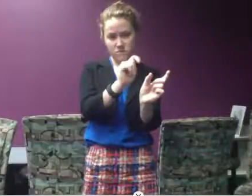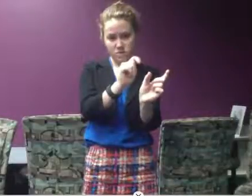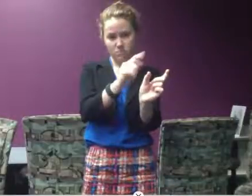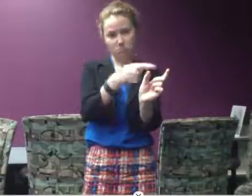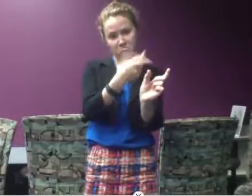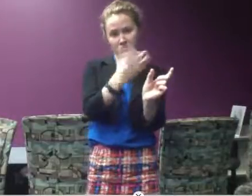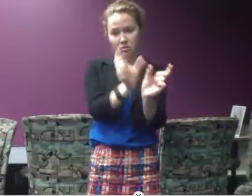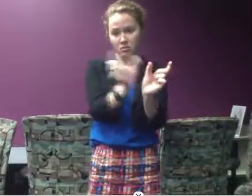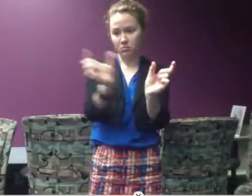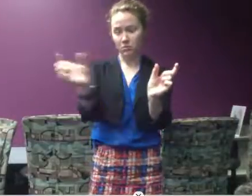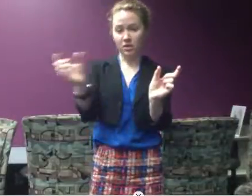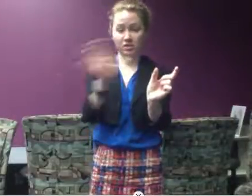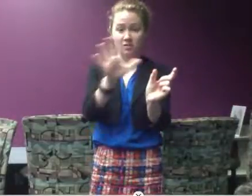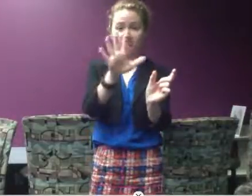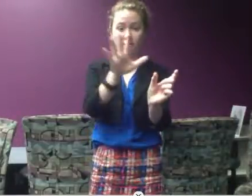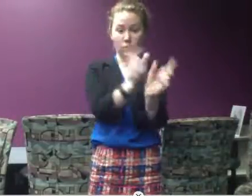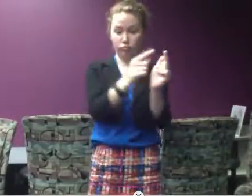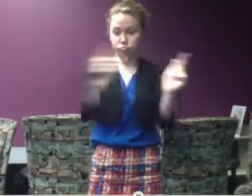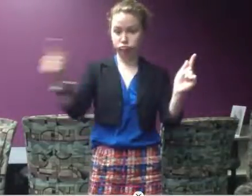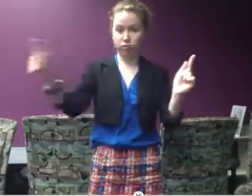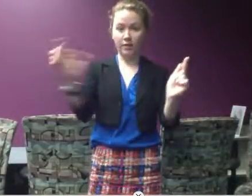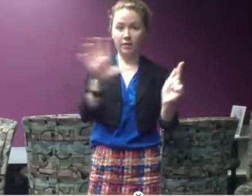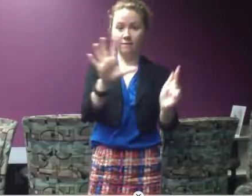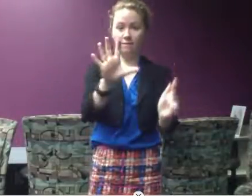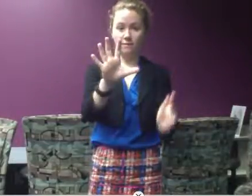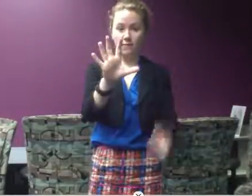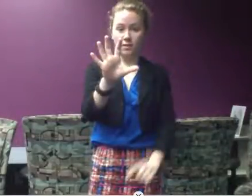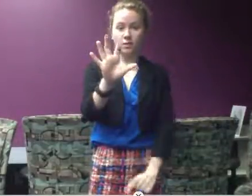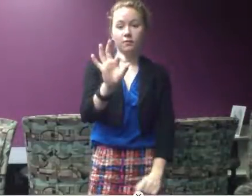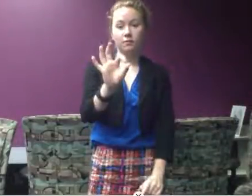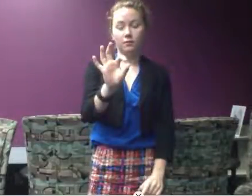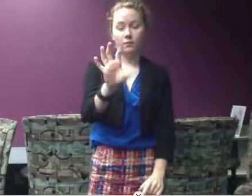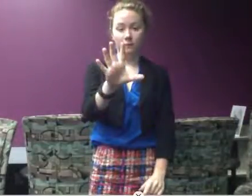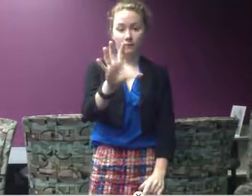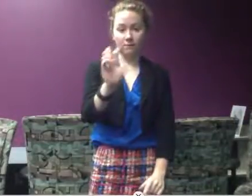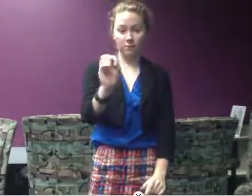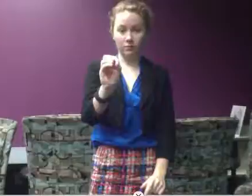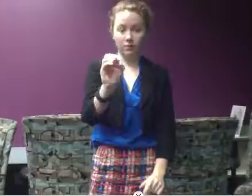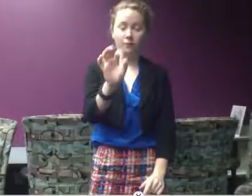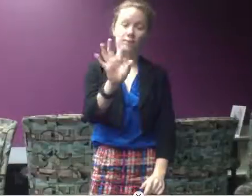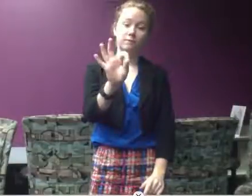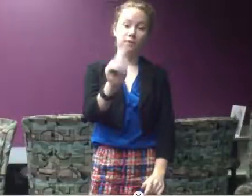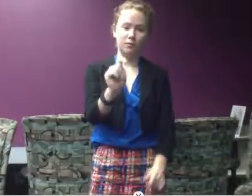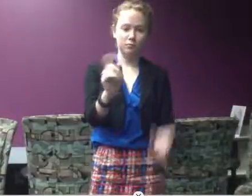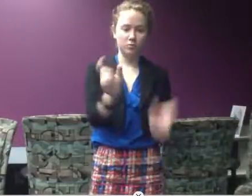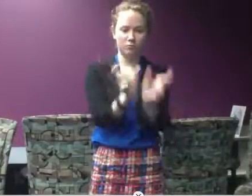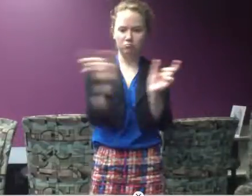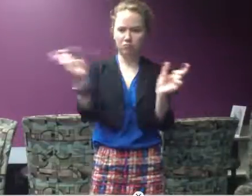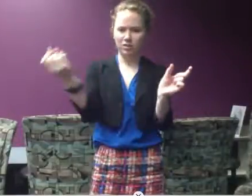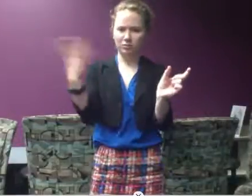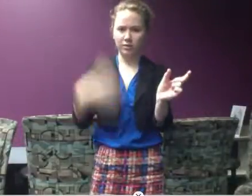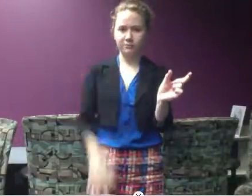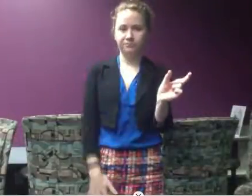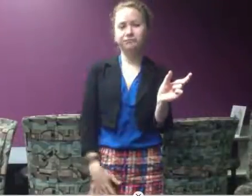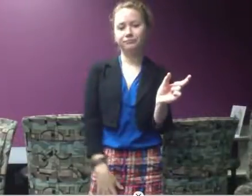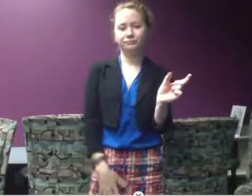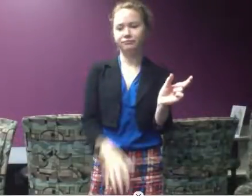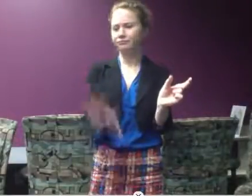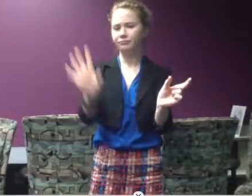It can be feet, it can be 5 feet, it can be 50 feet,